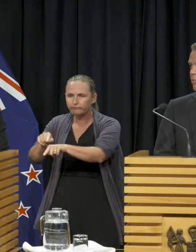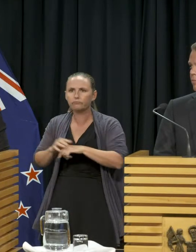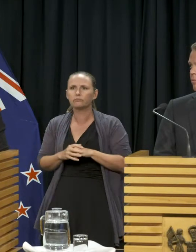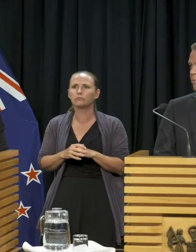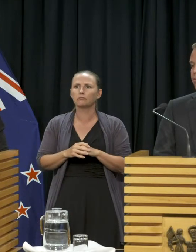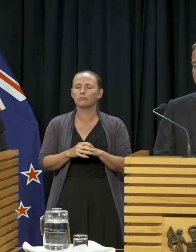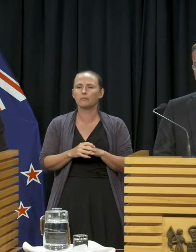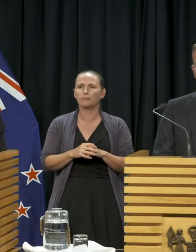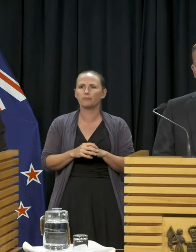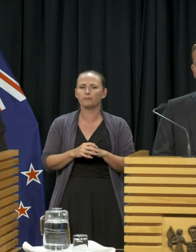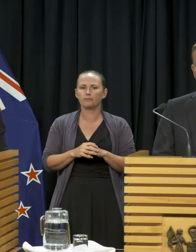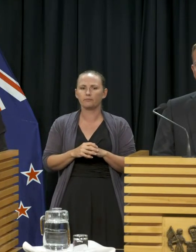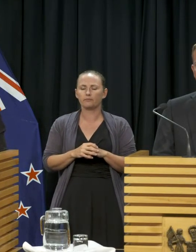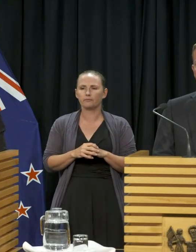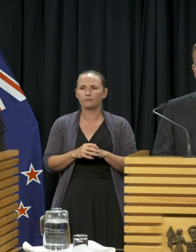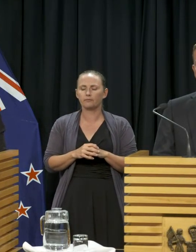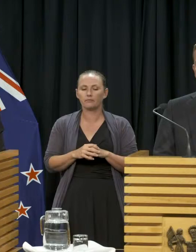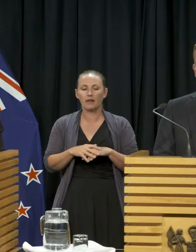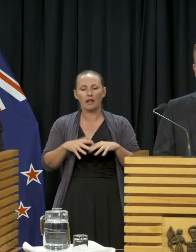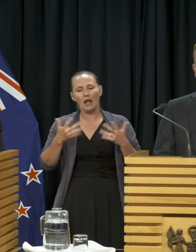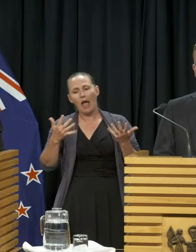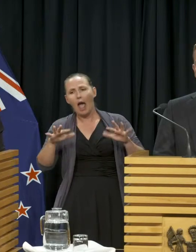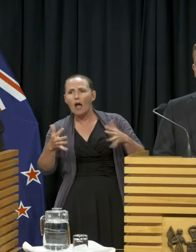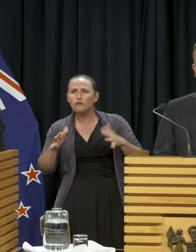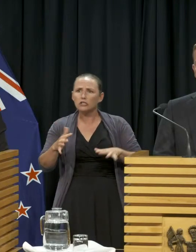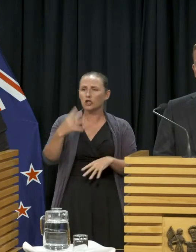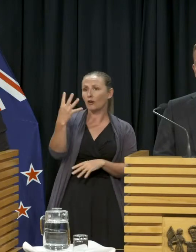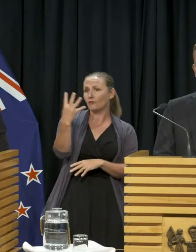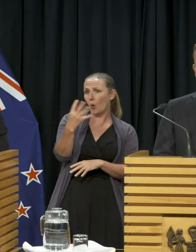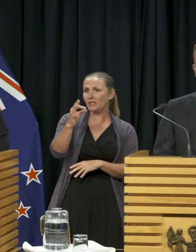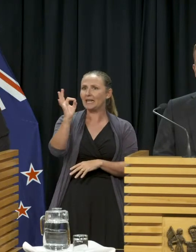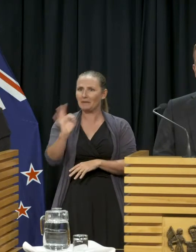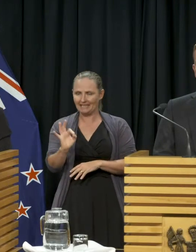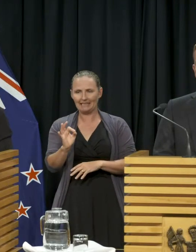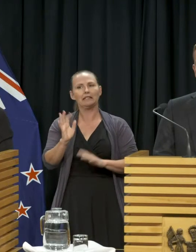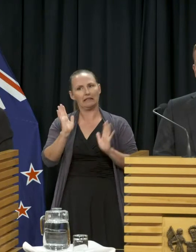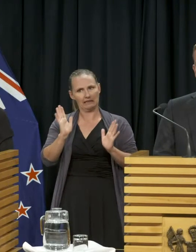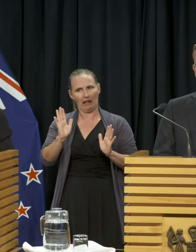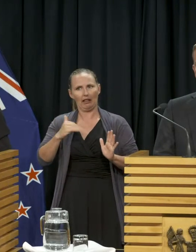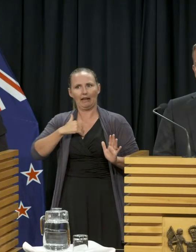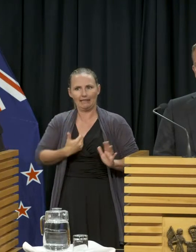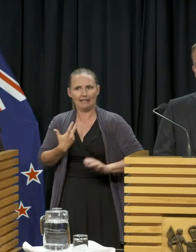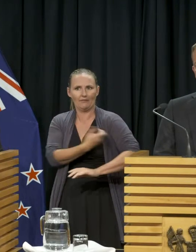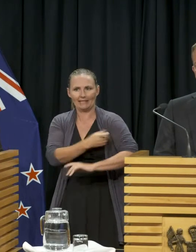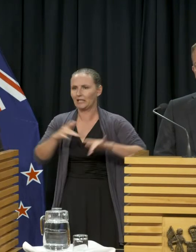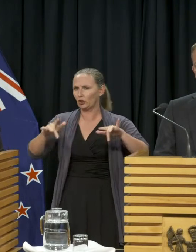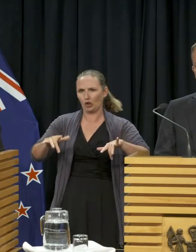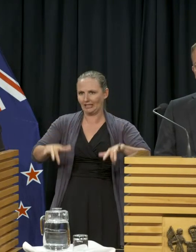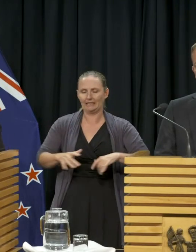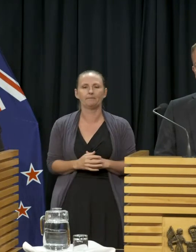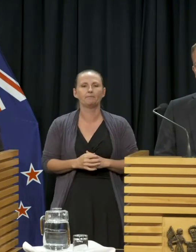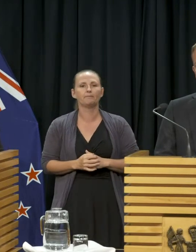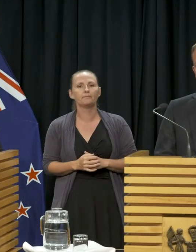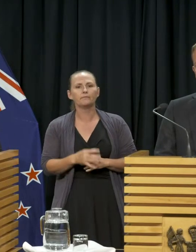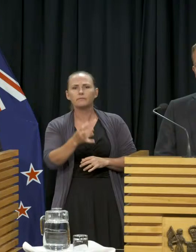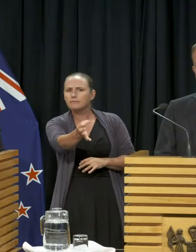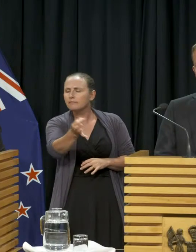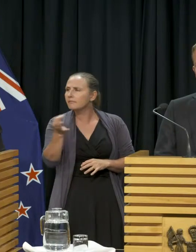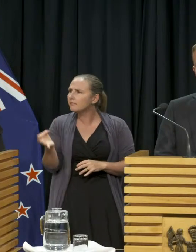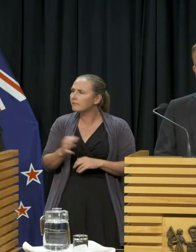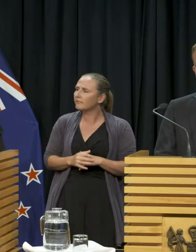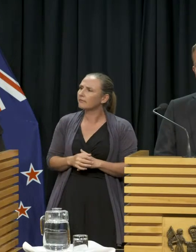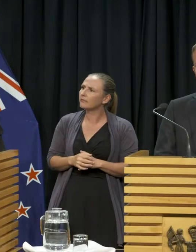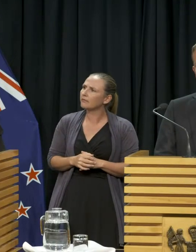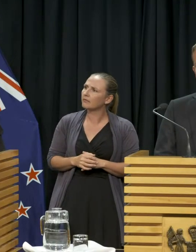individual facilities, where on average we're looking at about 14% still yet to be vaccinated. Specifically, how many people are in your